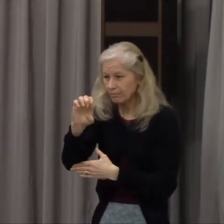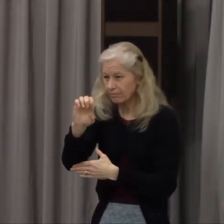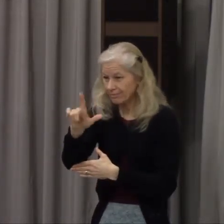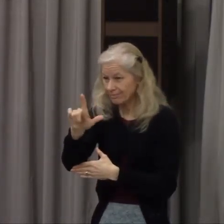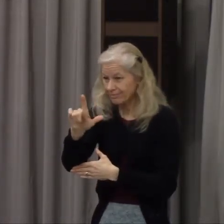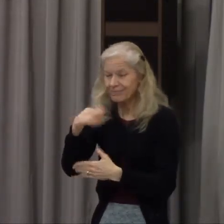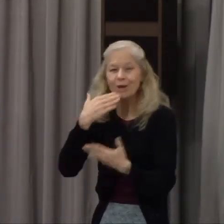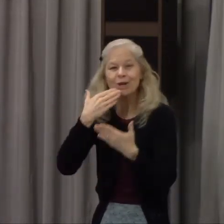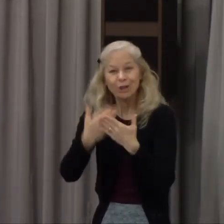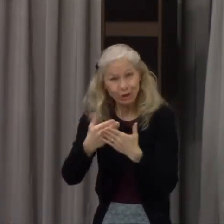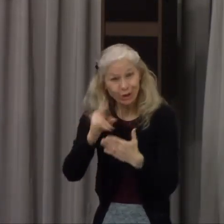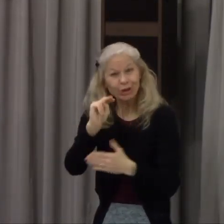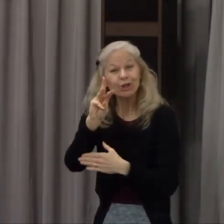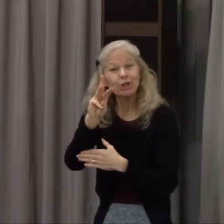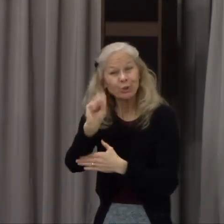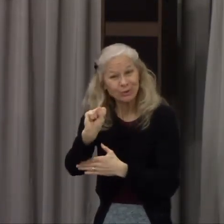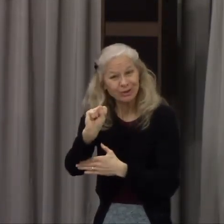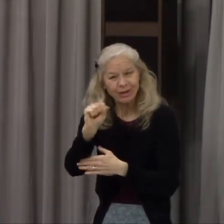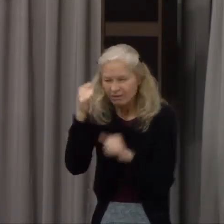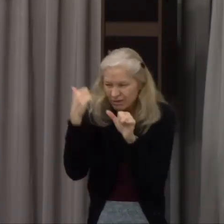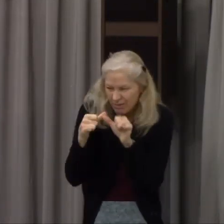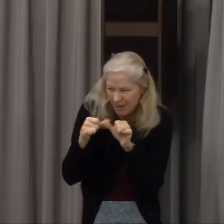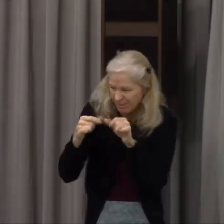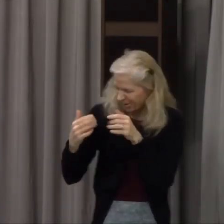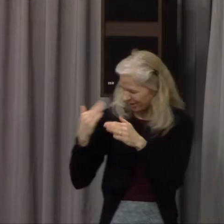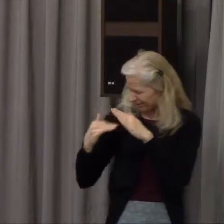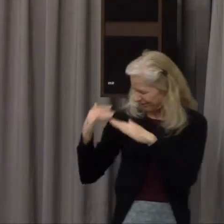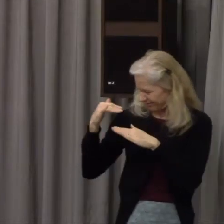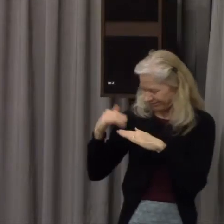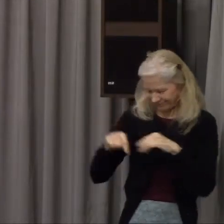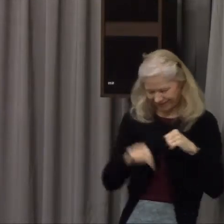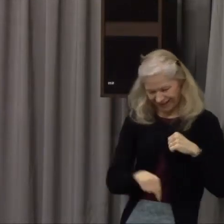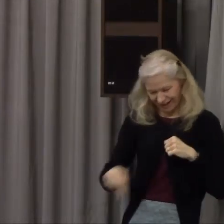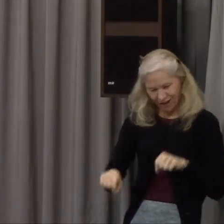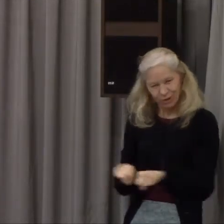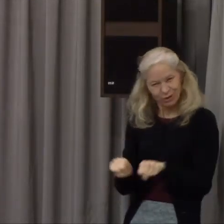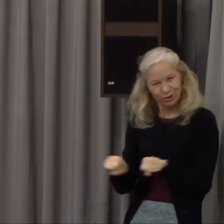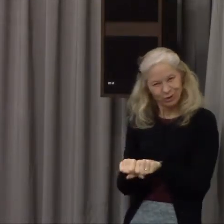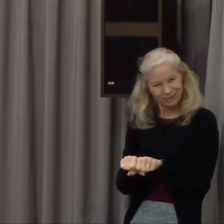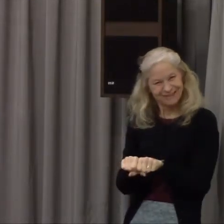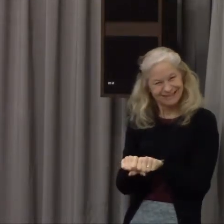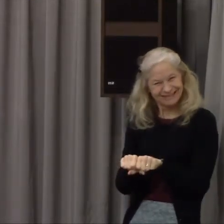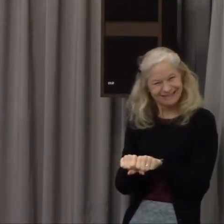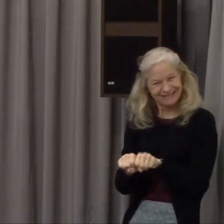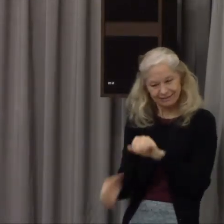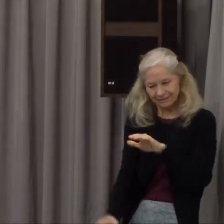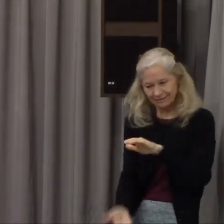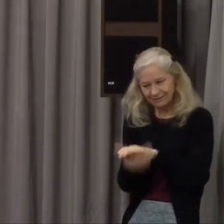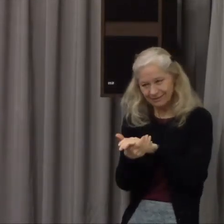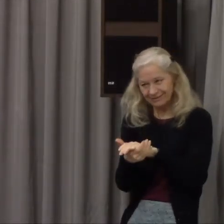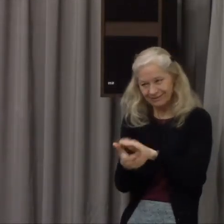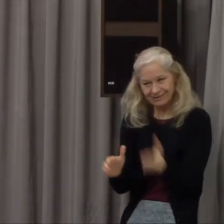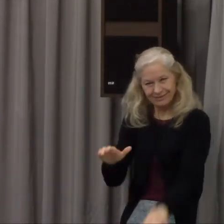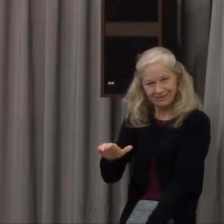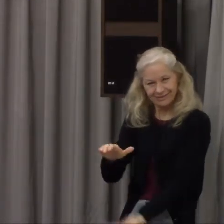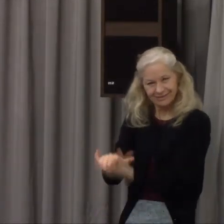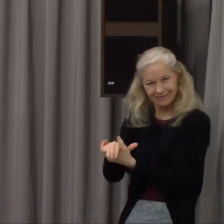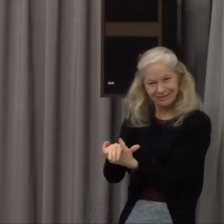shoes. The bearing the good tidings, the good news, salvation in Christ. By grace through faith, amen. It's